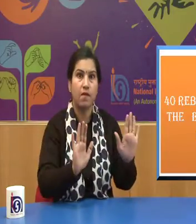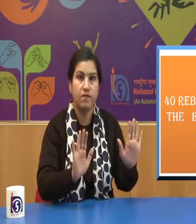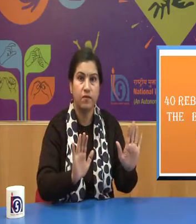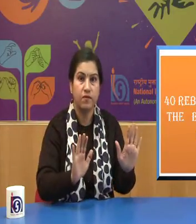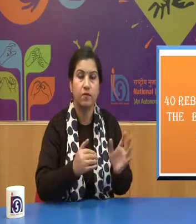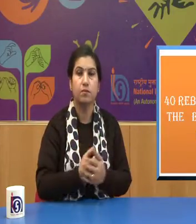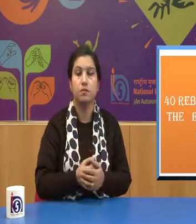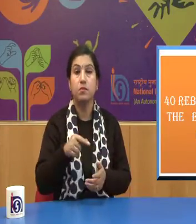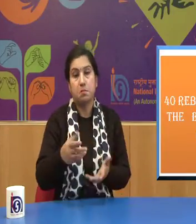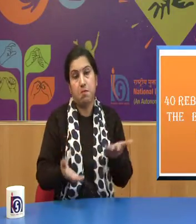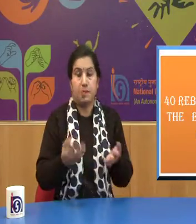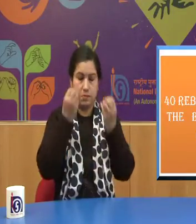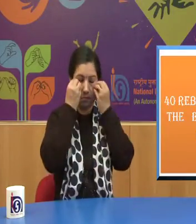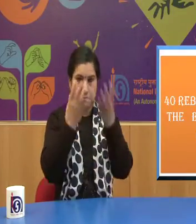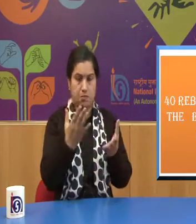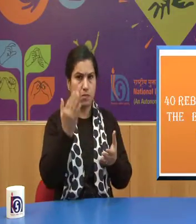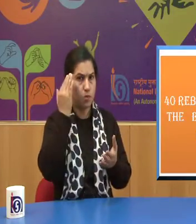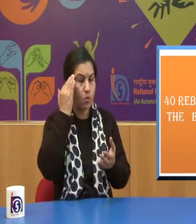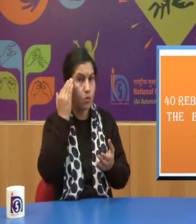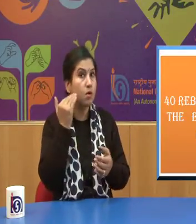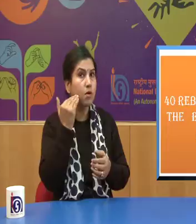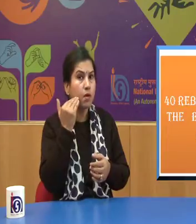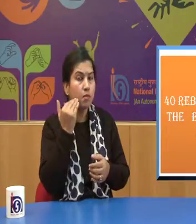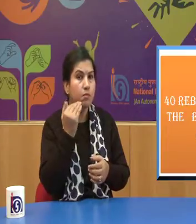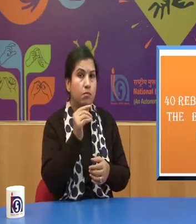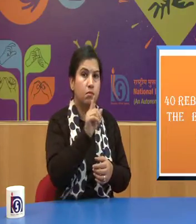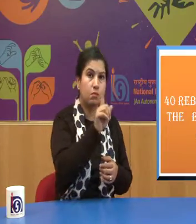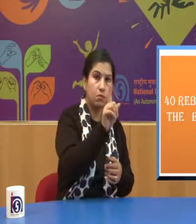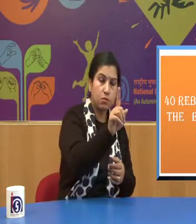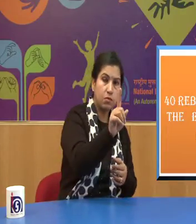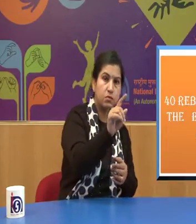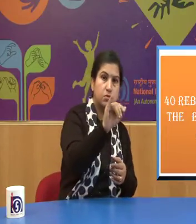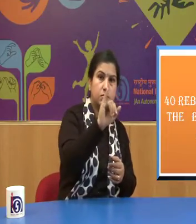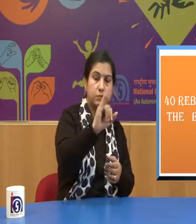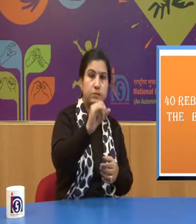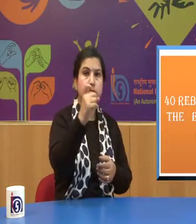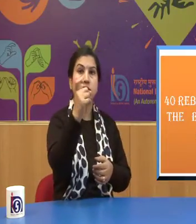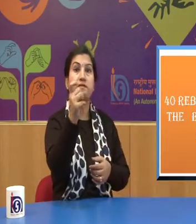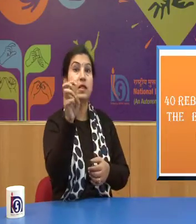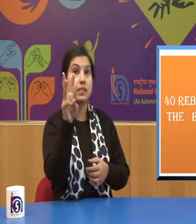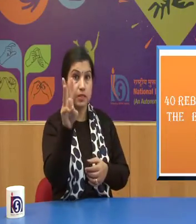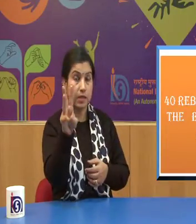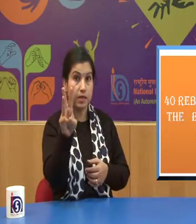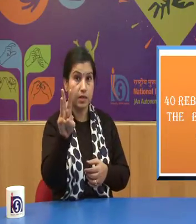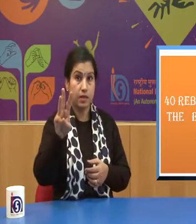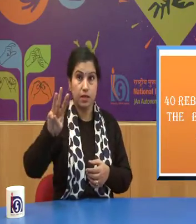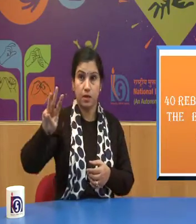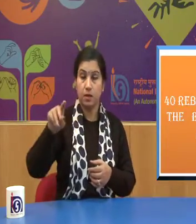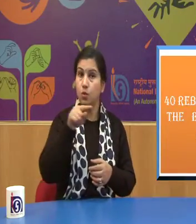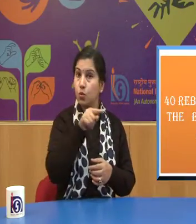You would be surprised to know that from the year 1763 to the